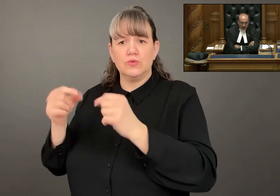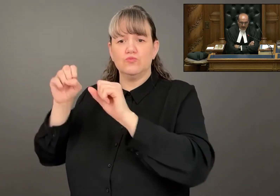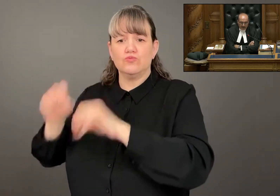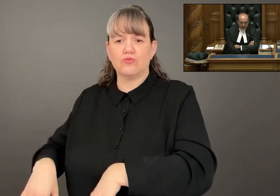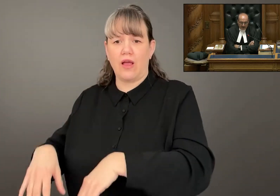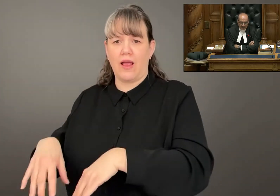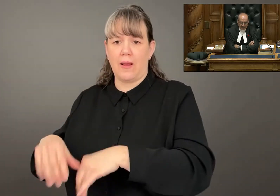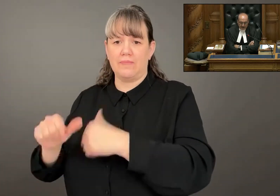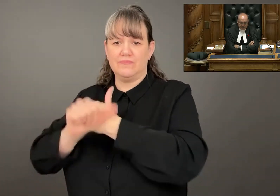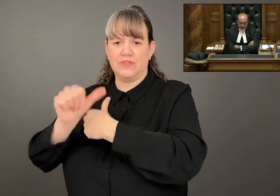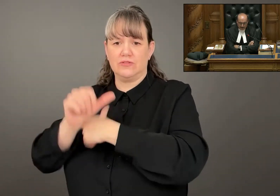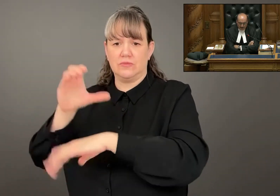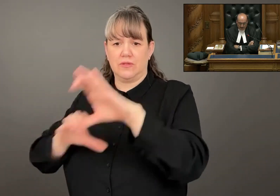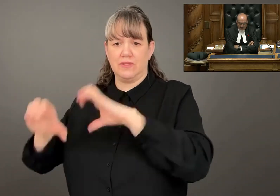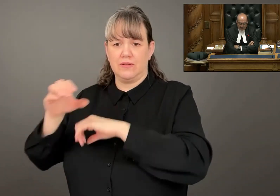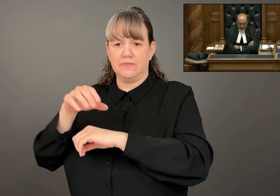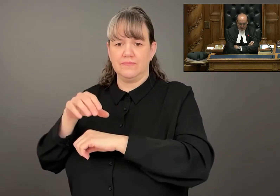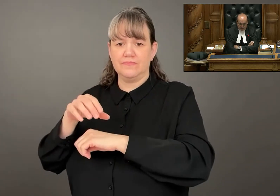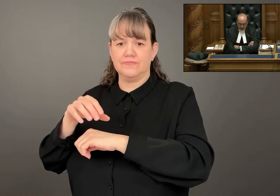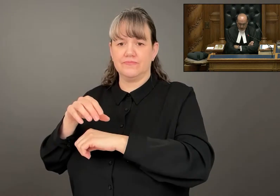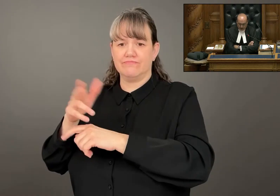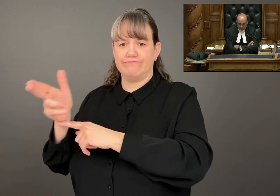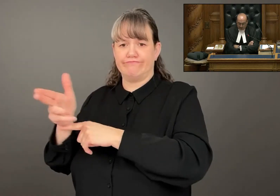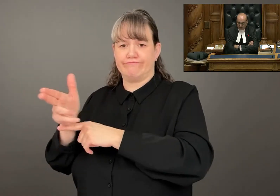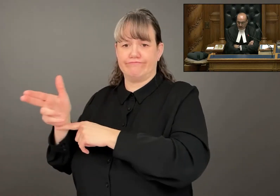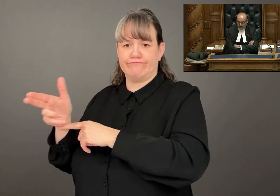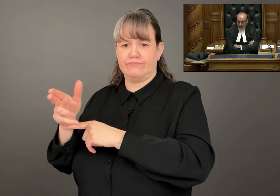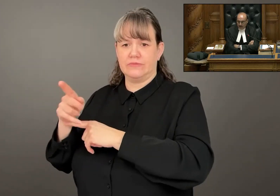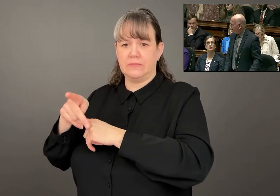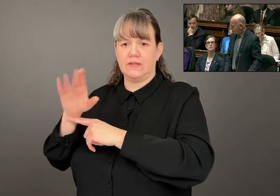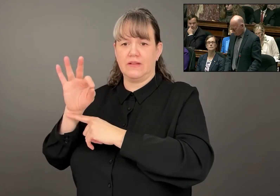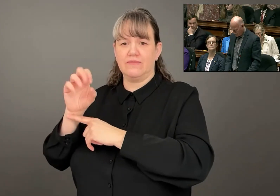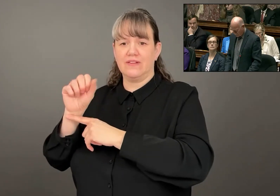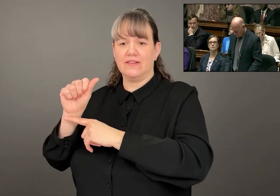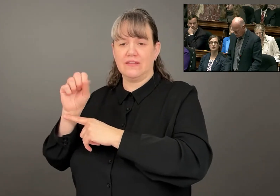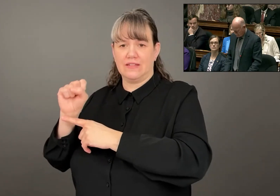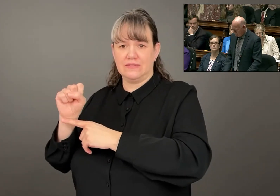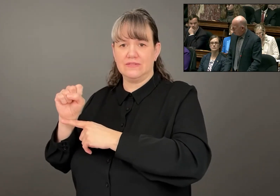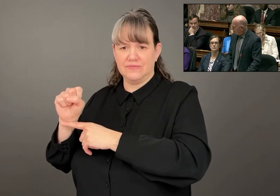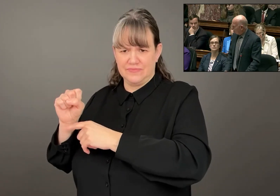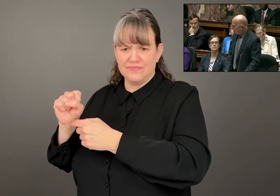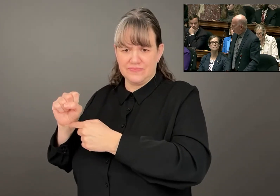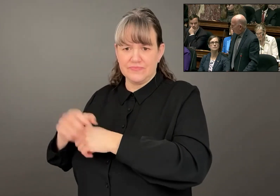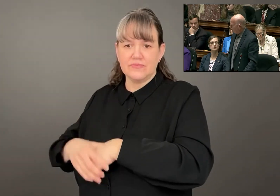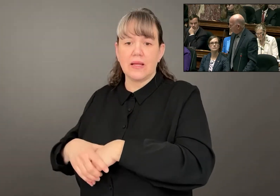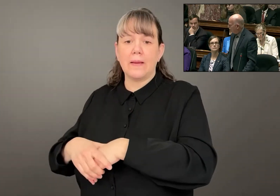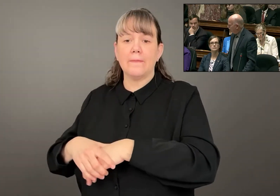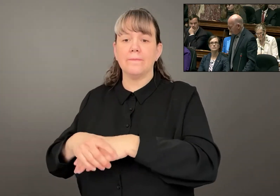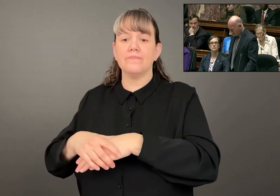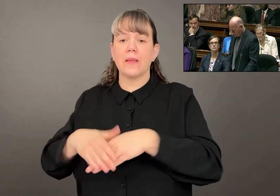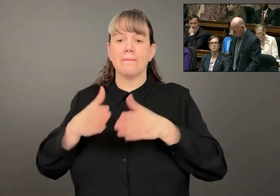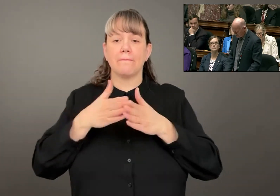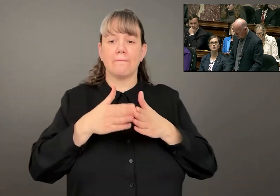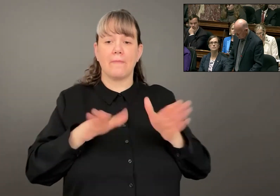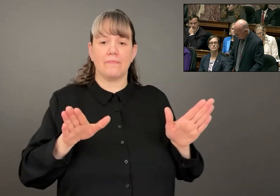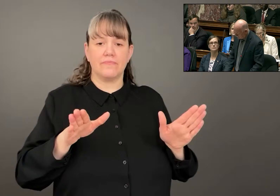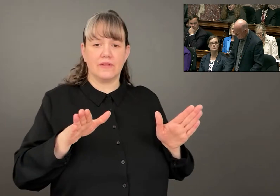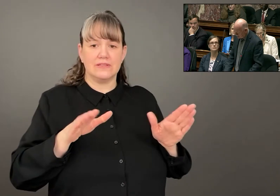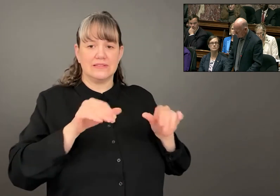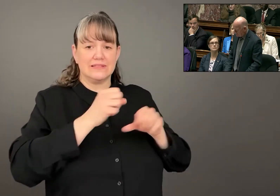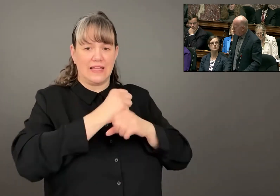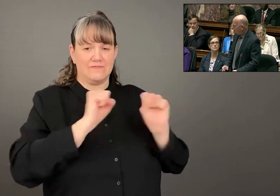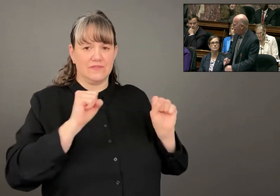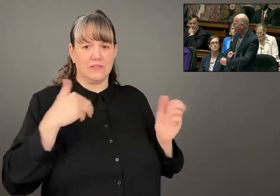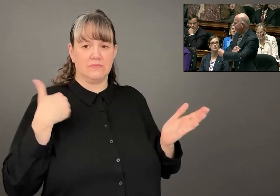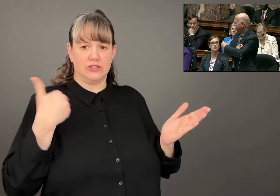Minister of Public Safety. Thank you, Mr. Speaker. Thank you to the member opposite for the question. Firefighters put themselves in the